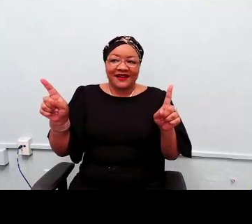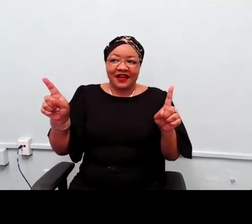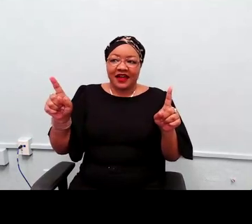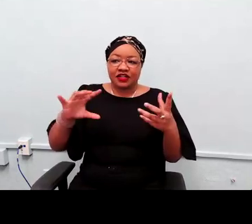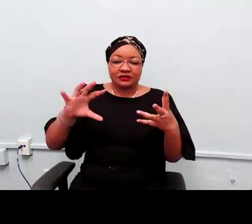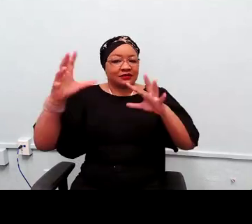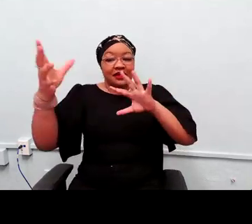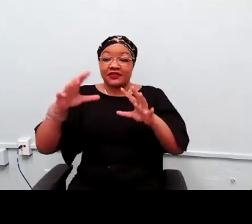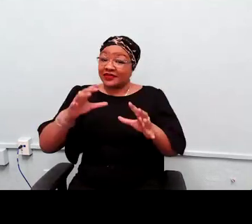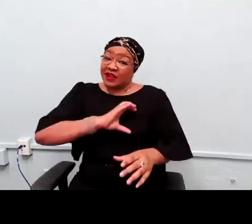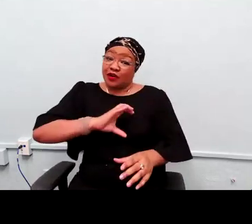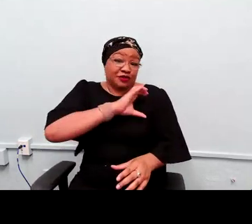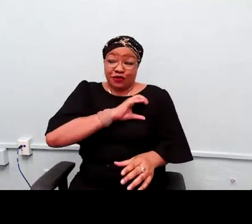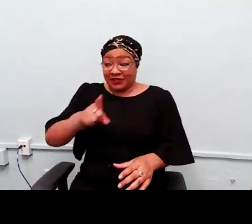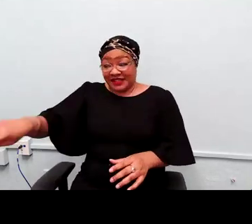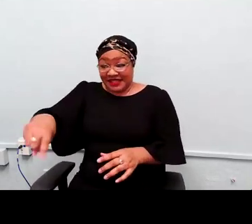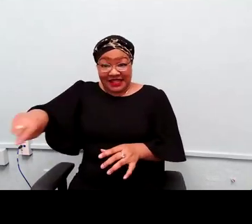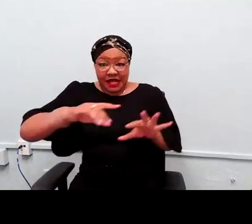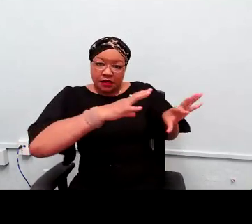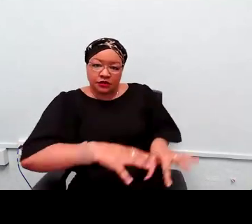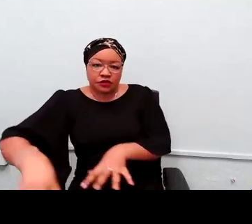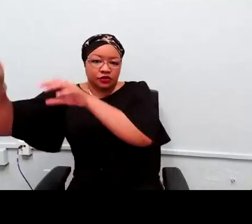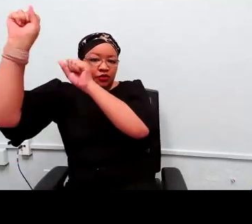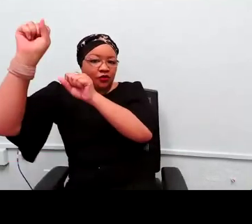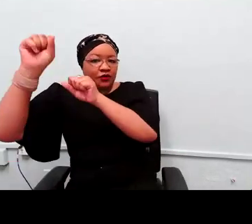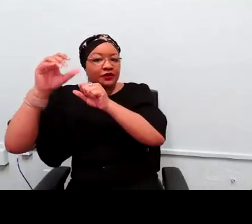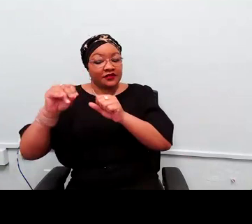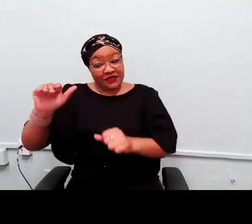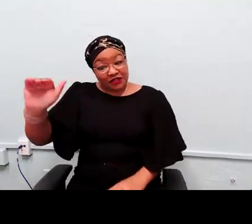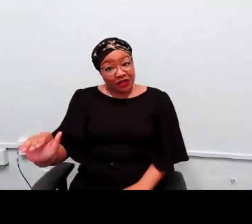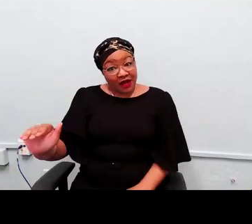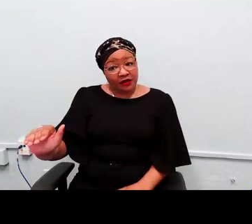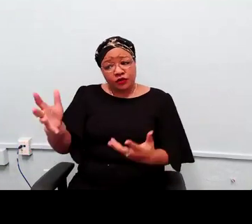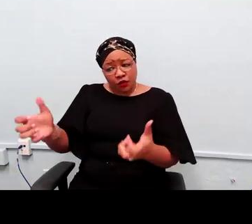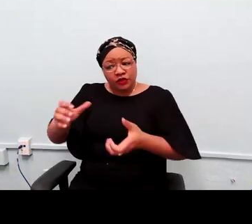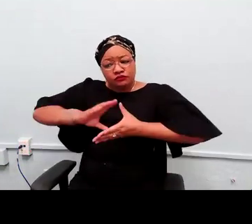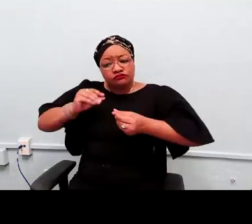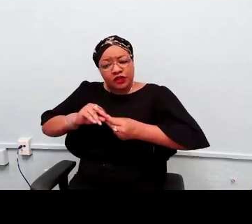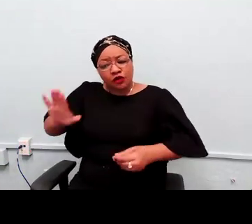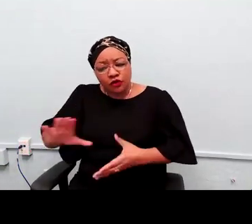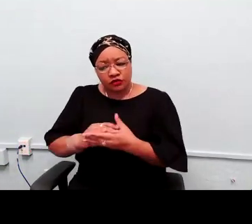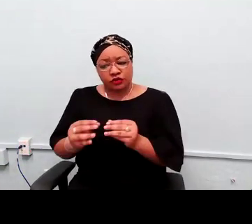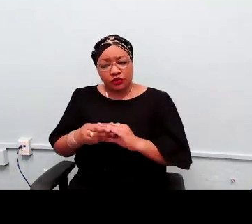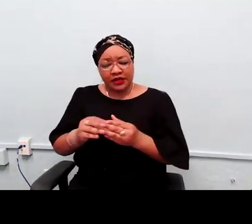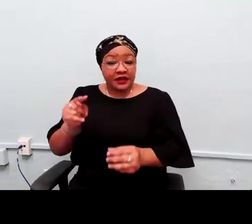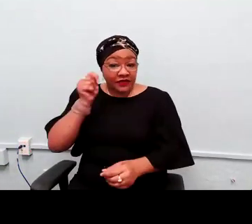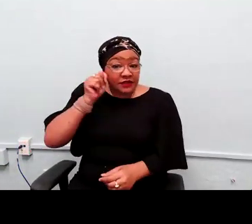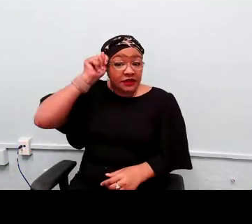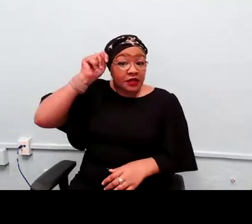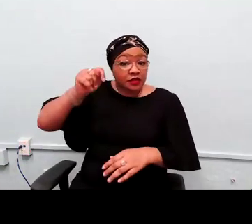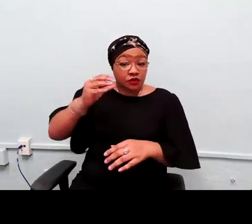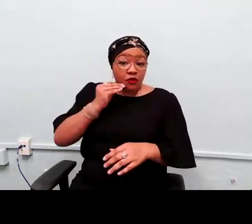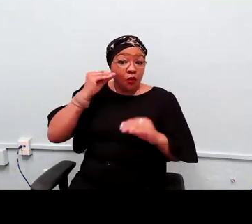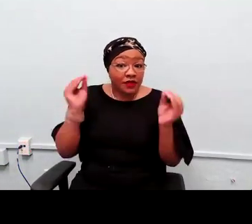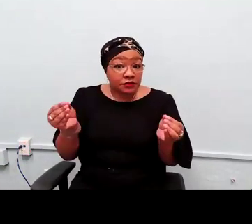the characters took over. The child wanted to tell her story. The teenager on the streets wanted to tell